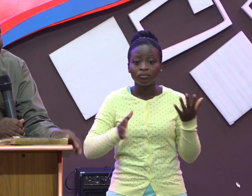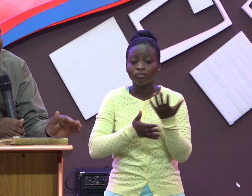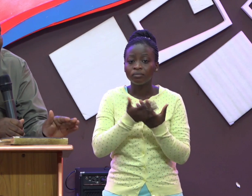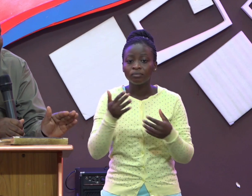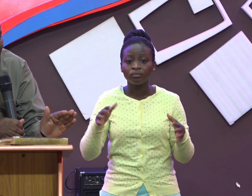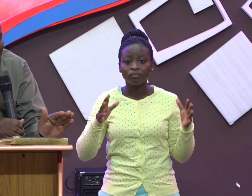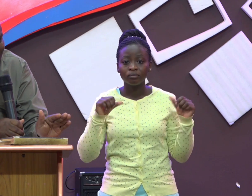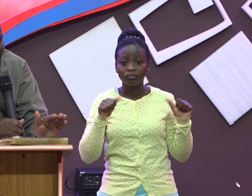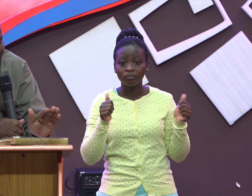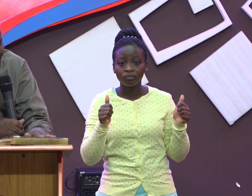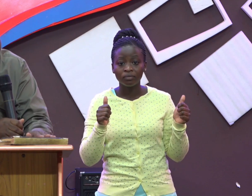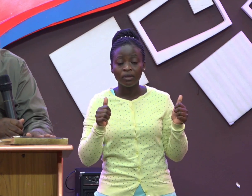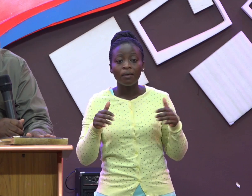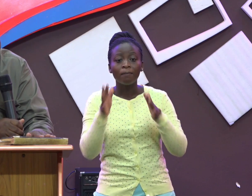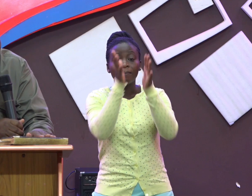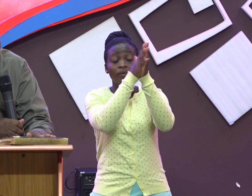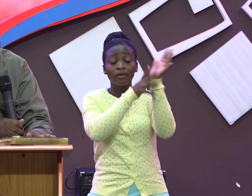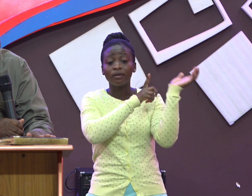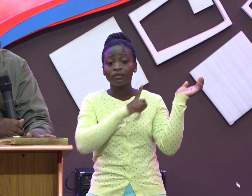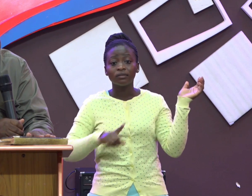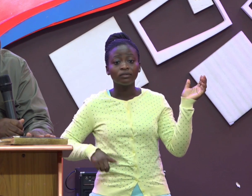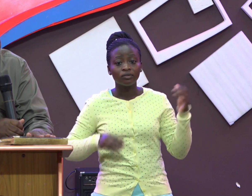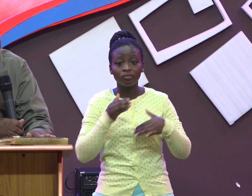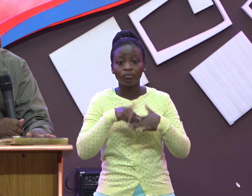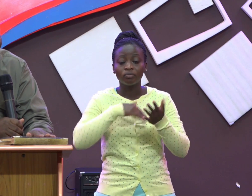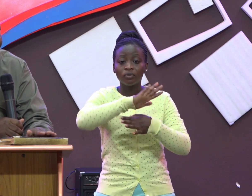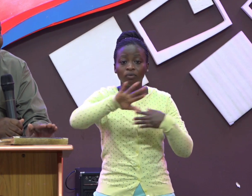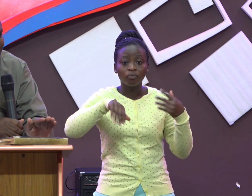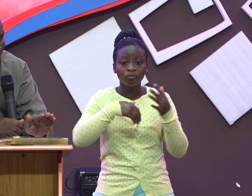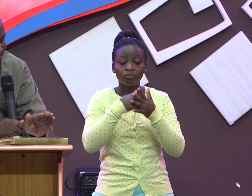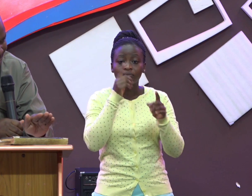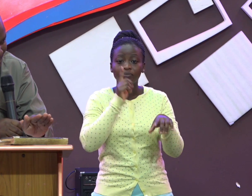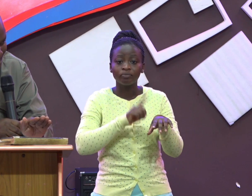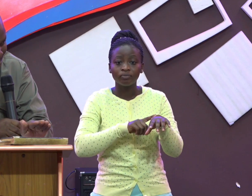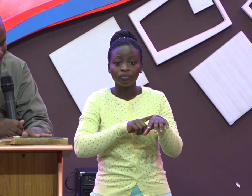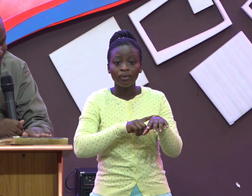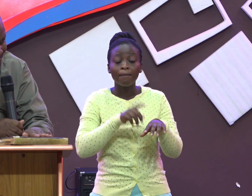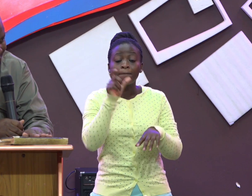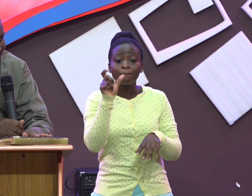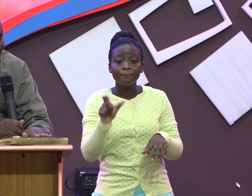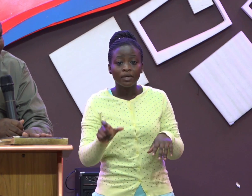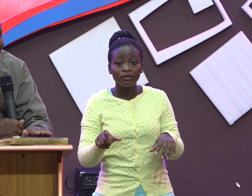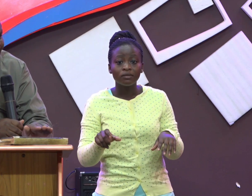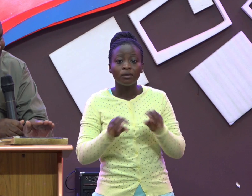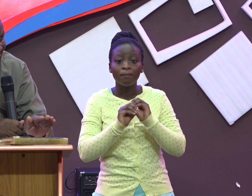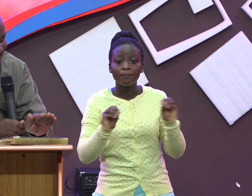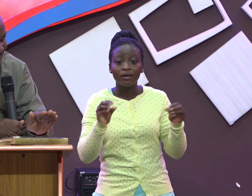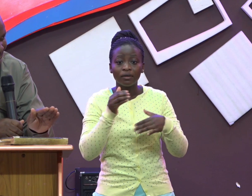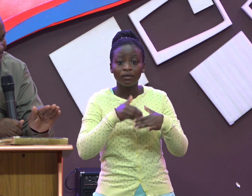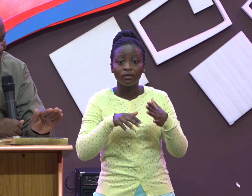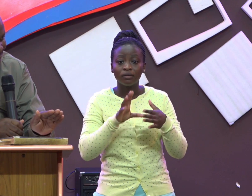of, it worships God in every moment. Someone who is not in the